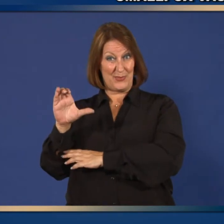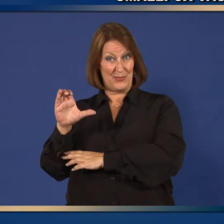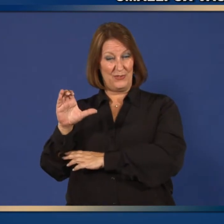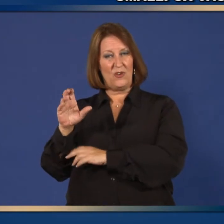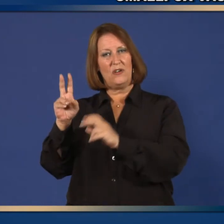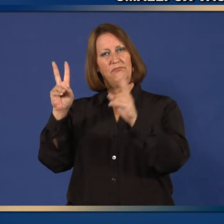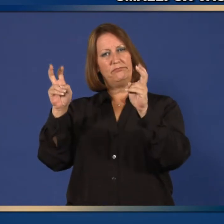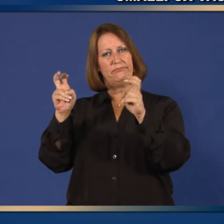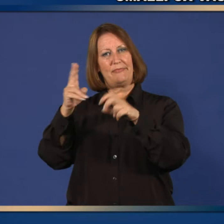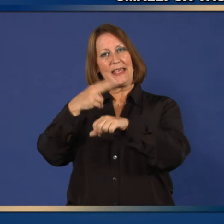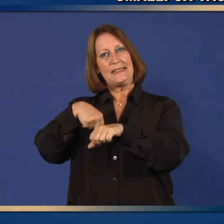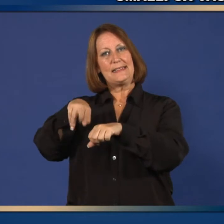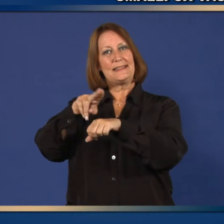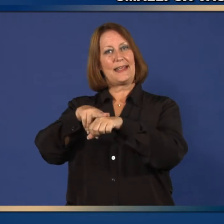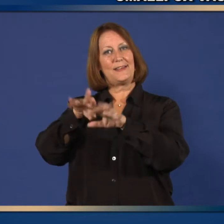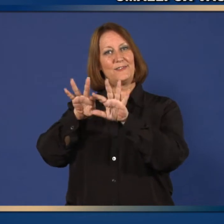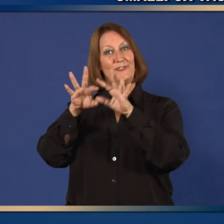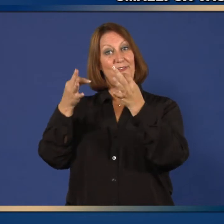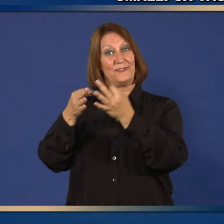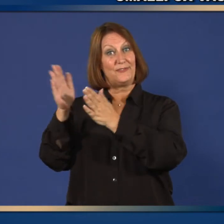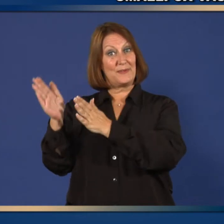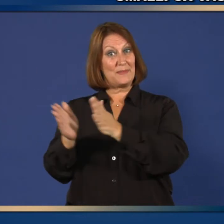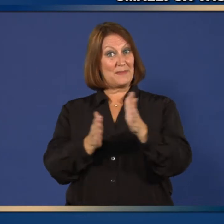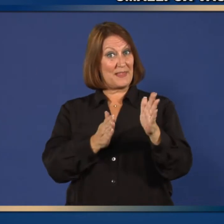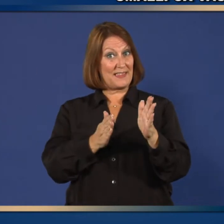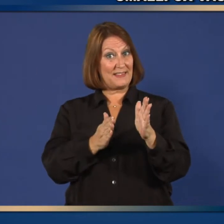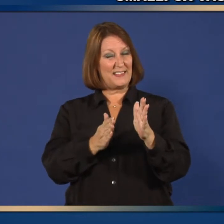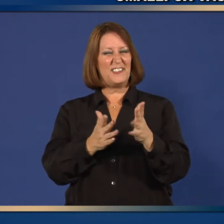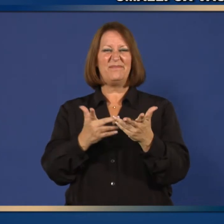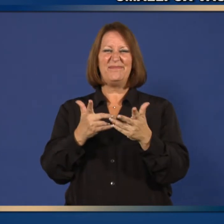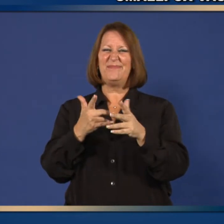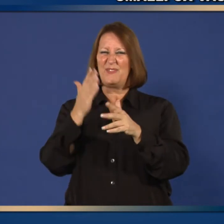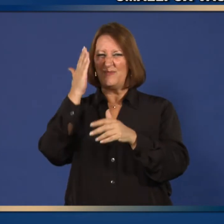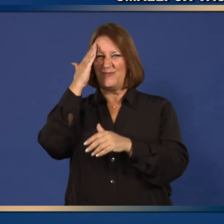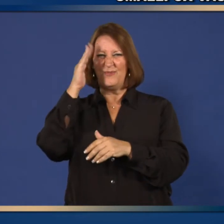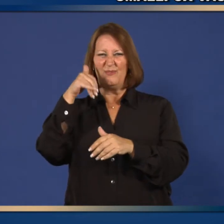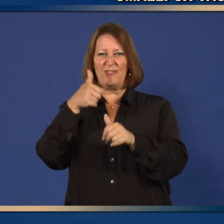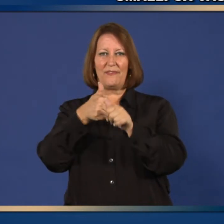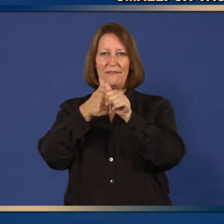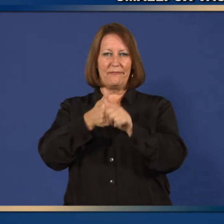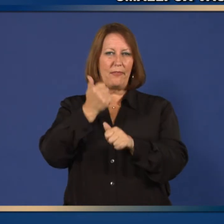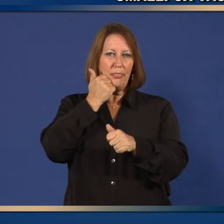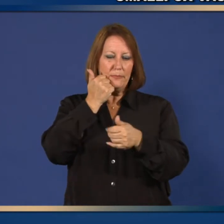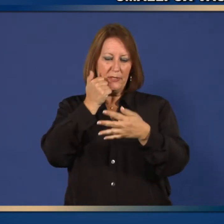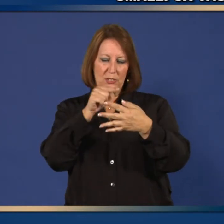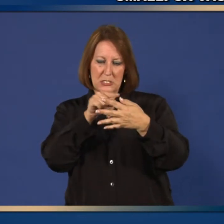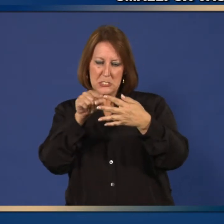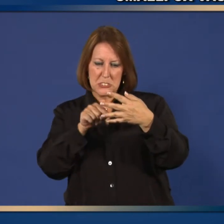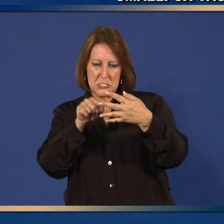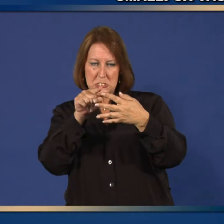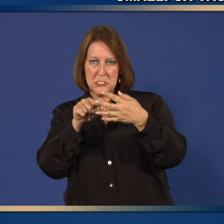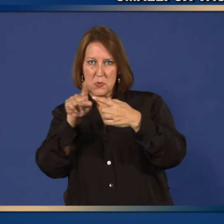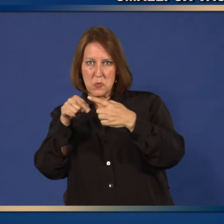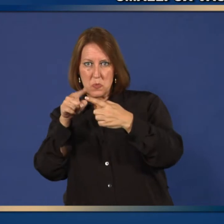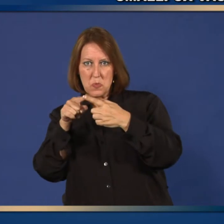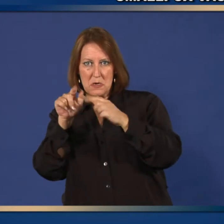Do not rely solely on the rhythm or natural family planning method.